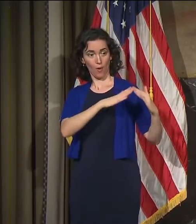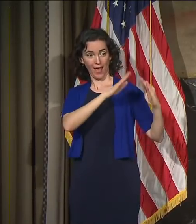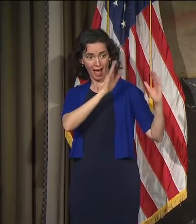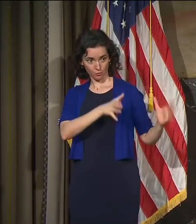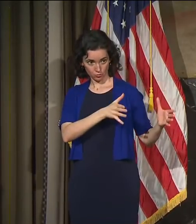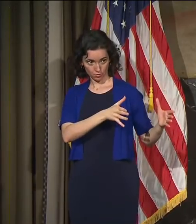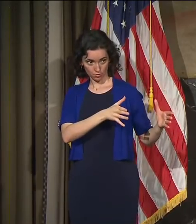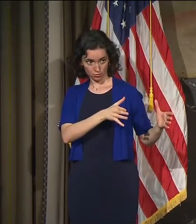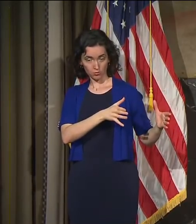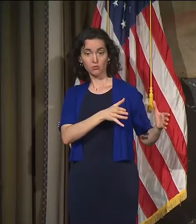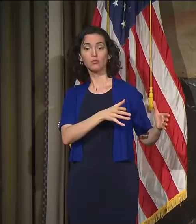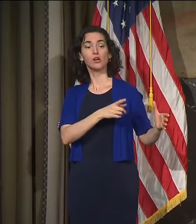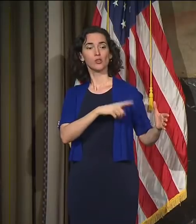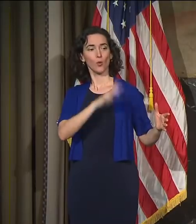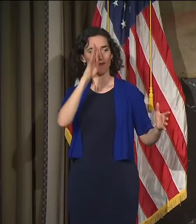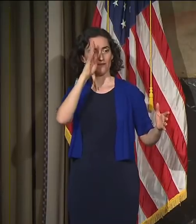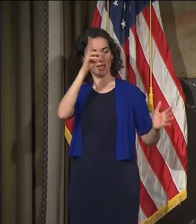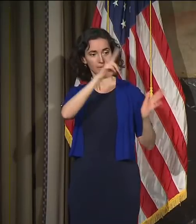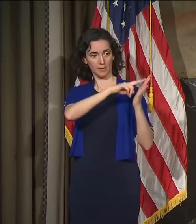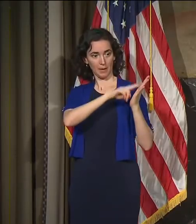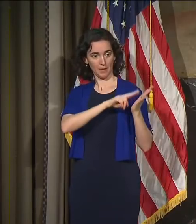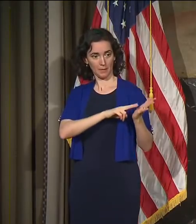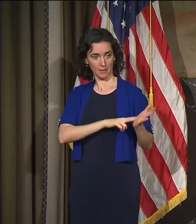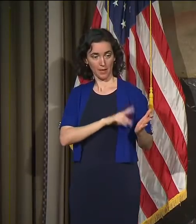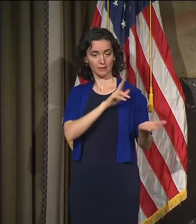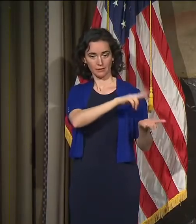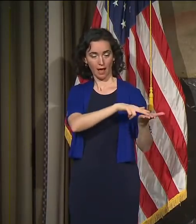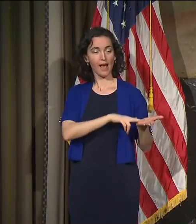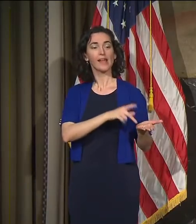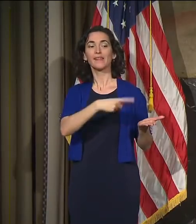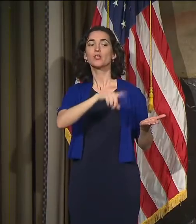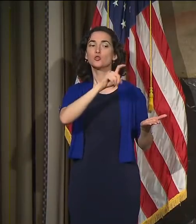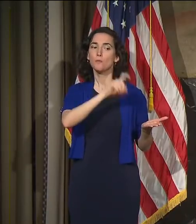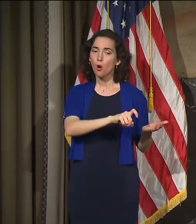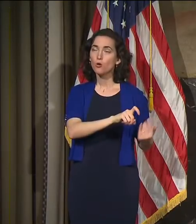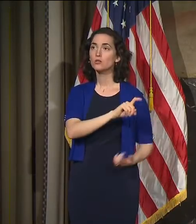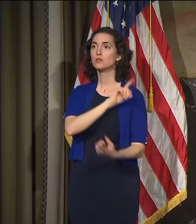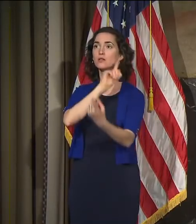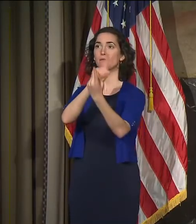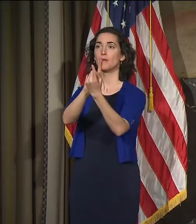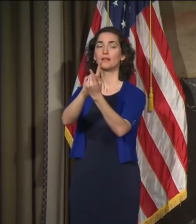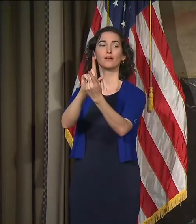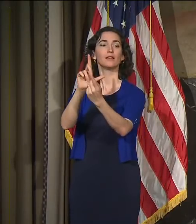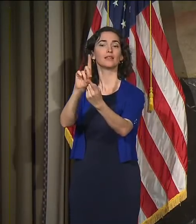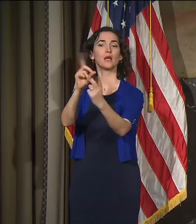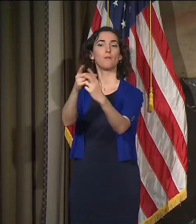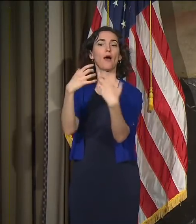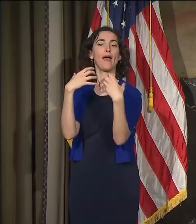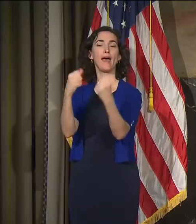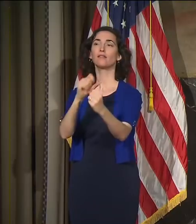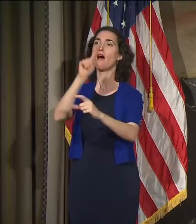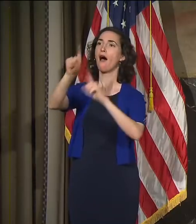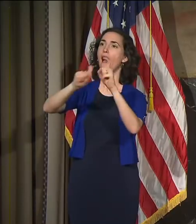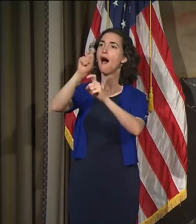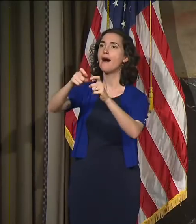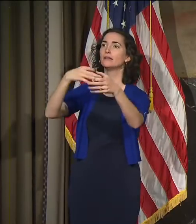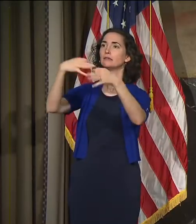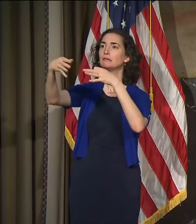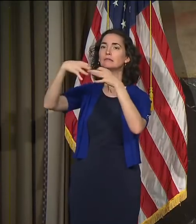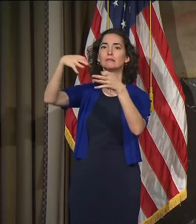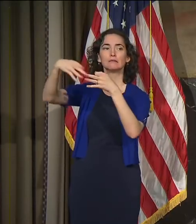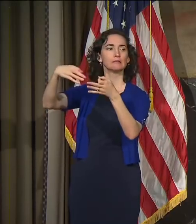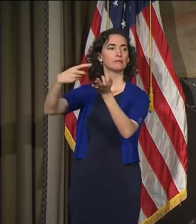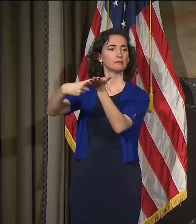House who created that petition and signed on to it and the Department of Health. And